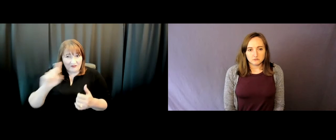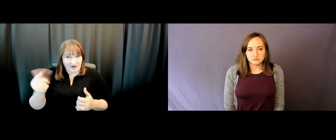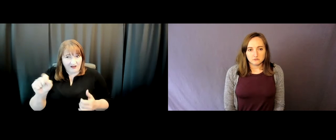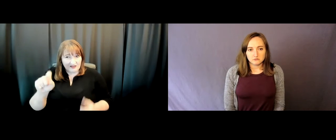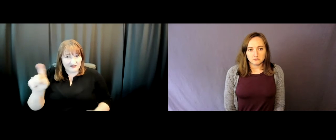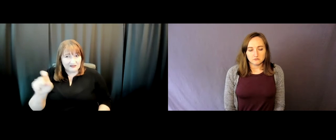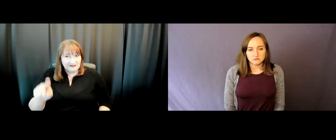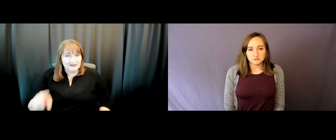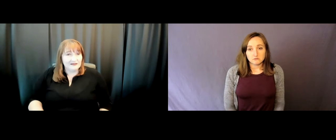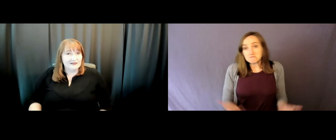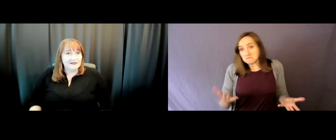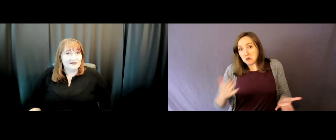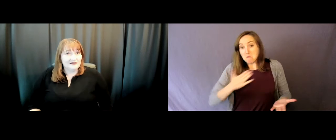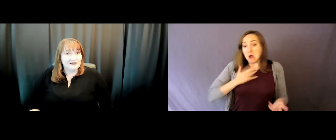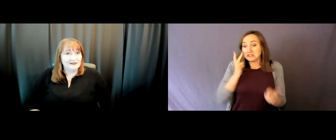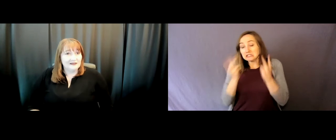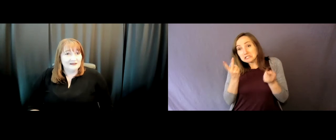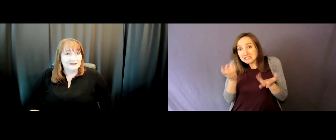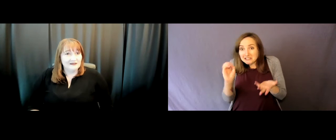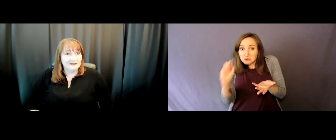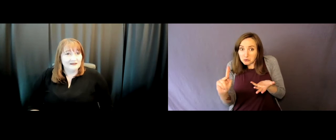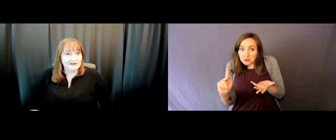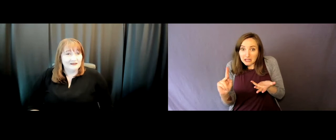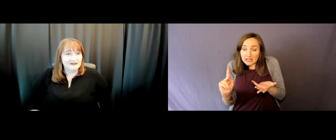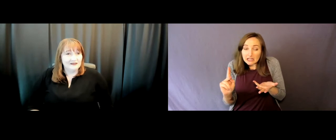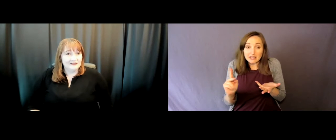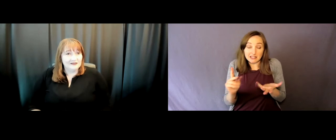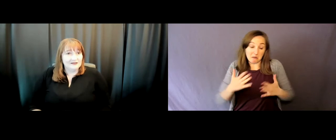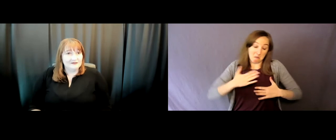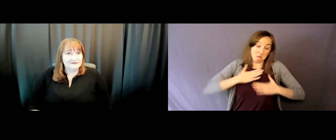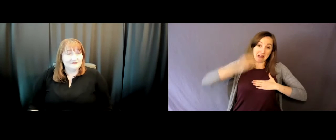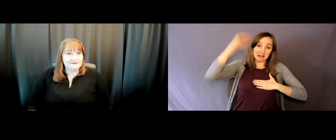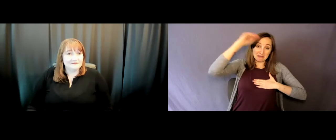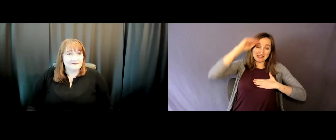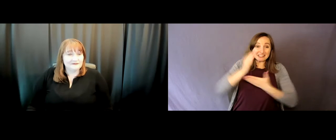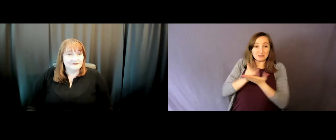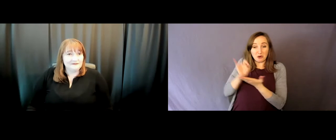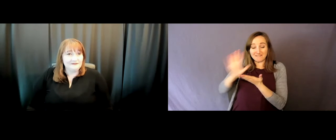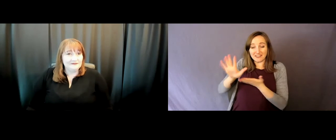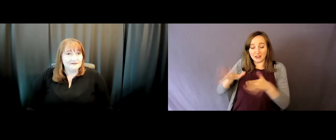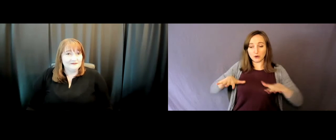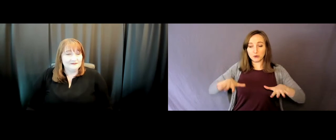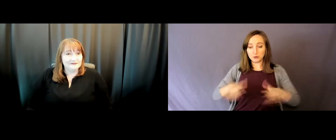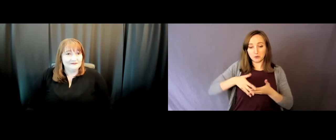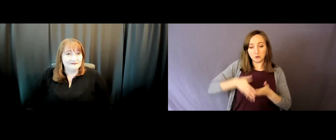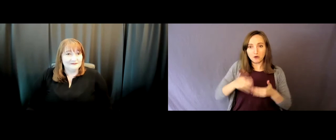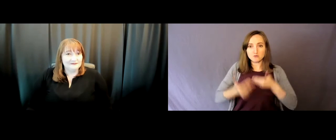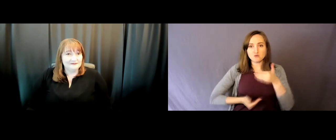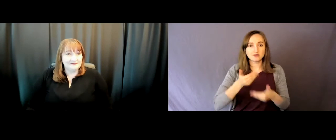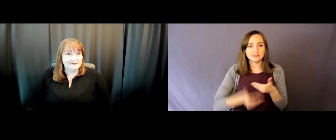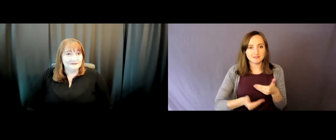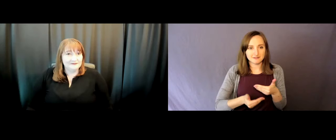I've seen it be okay. I actually think that it's part of the grounding process when they have